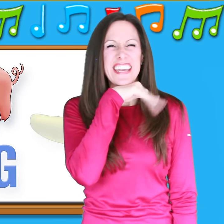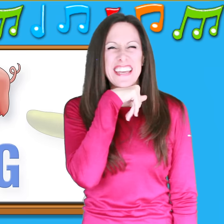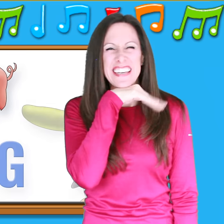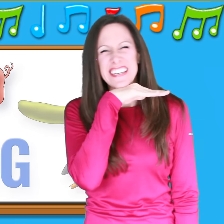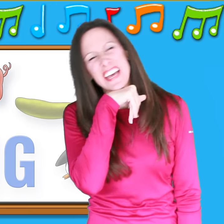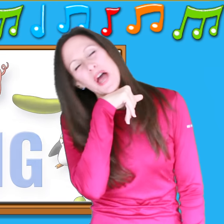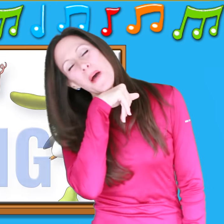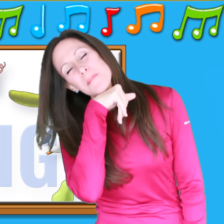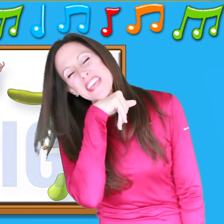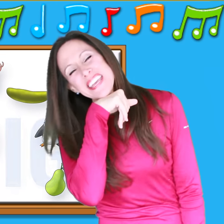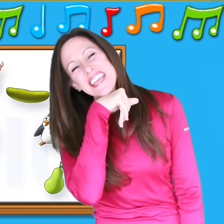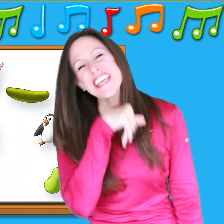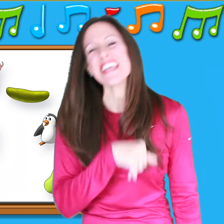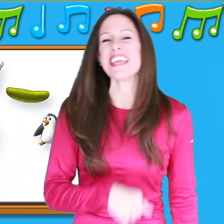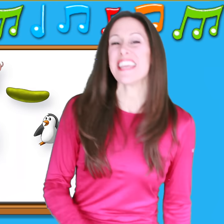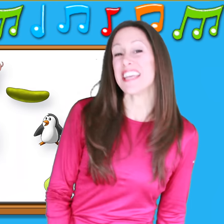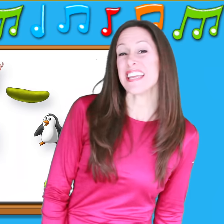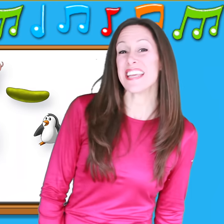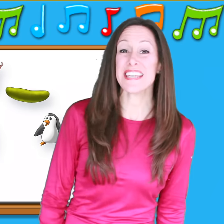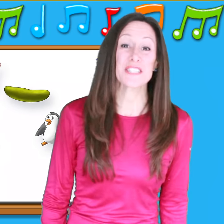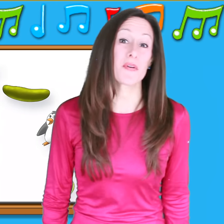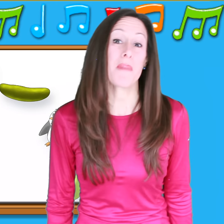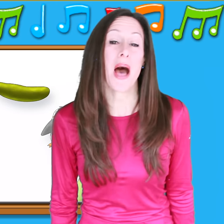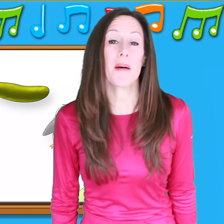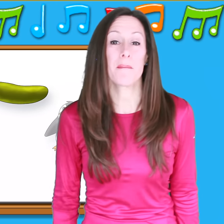pig. P is for